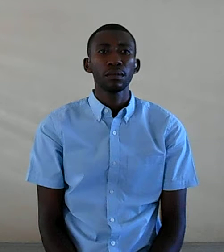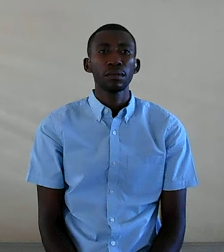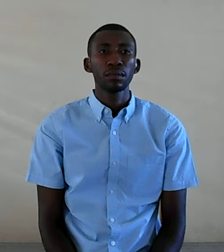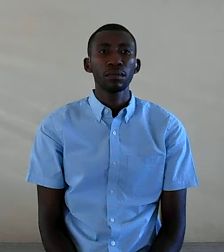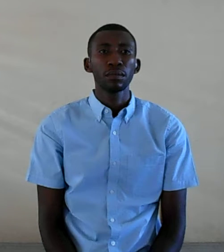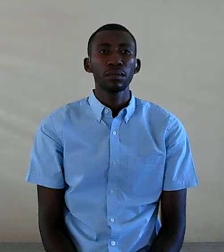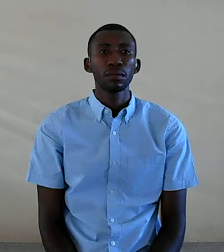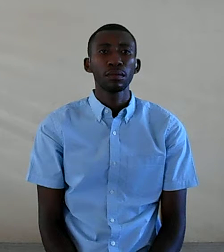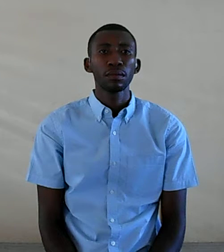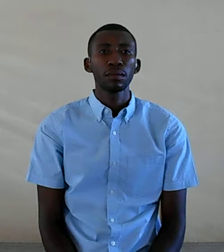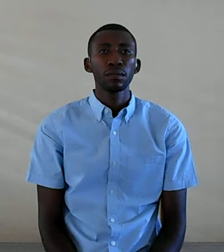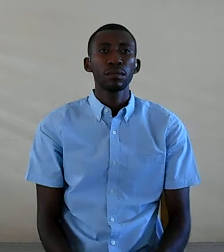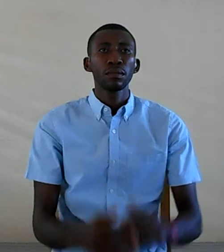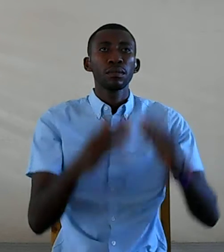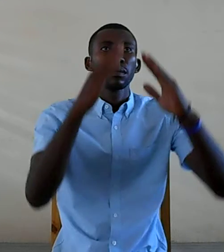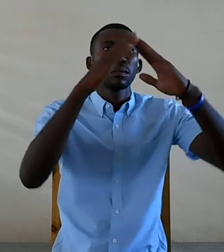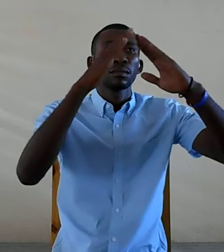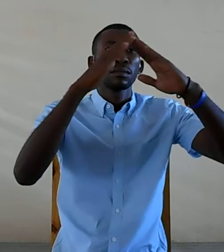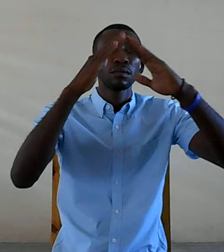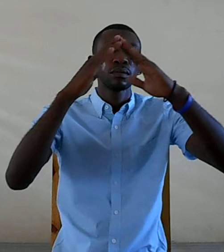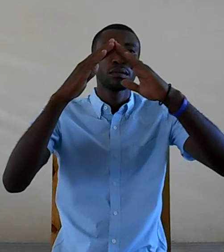House. Maison.